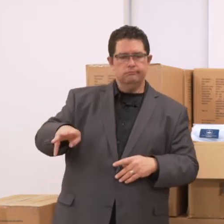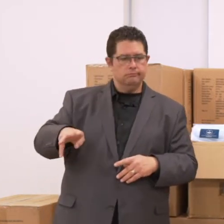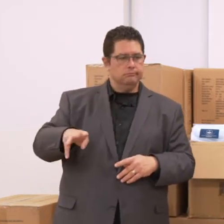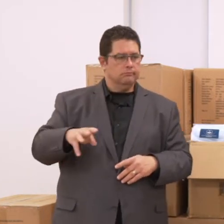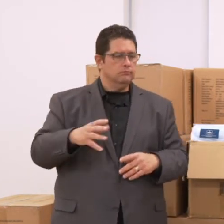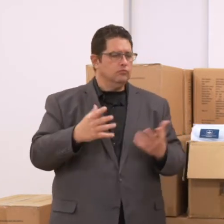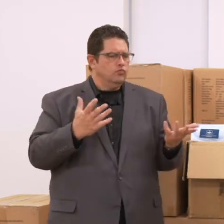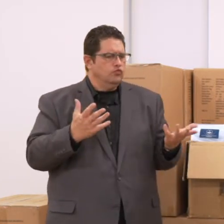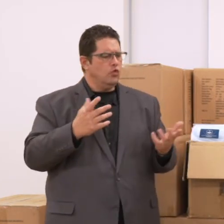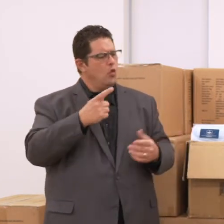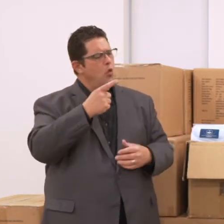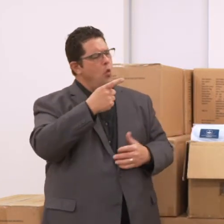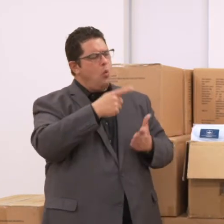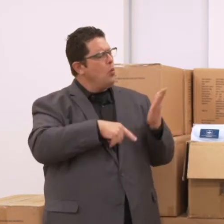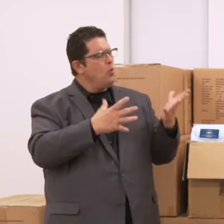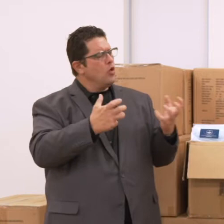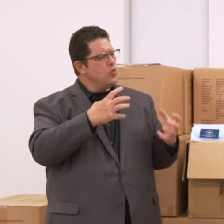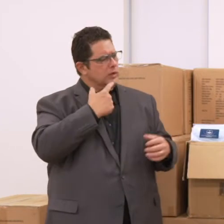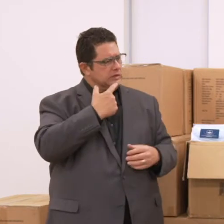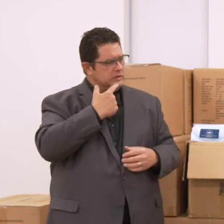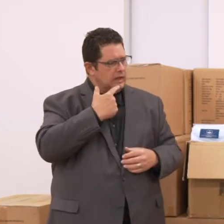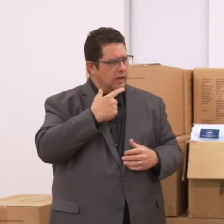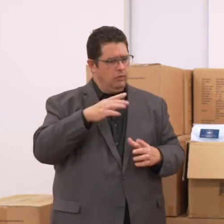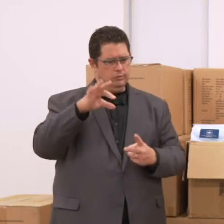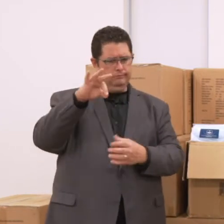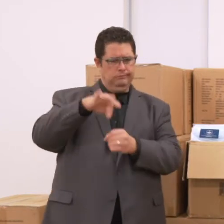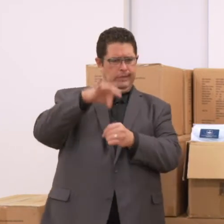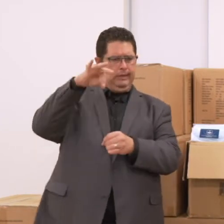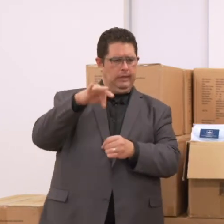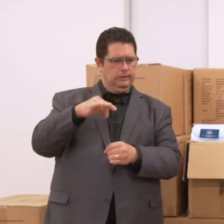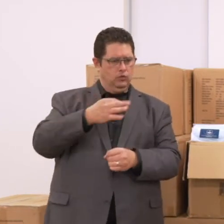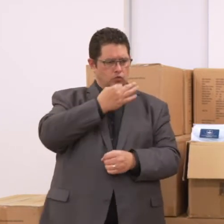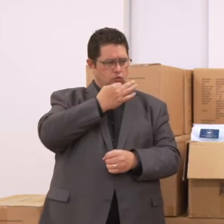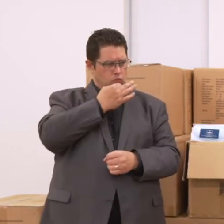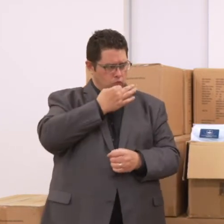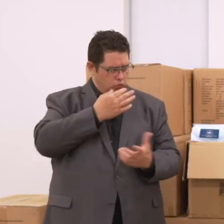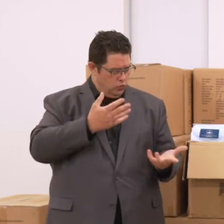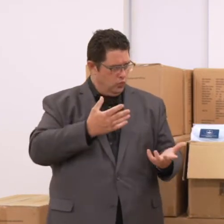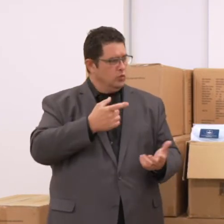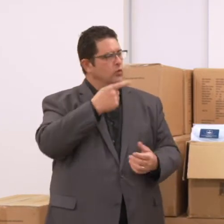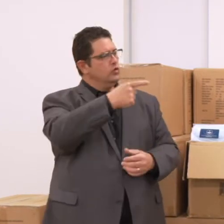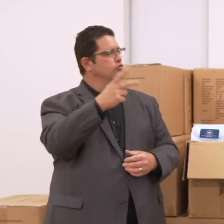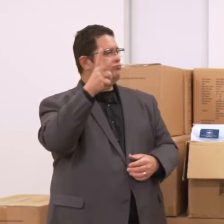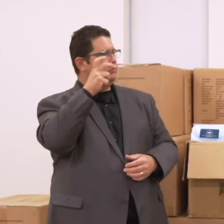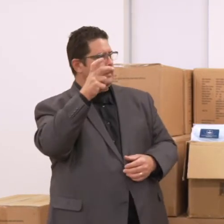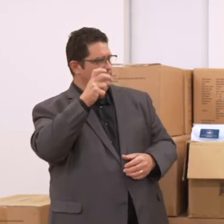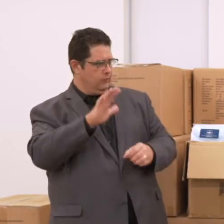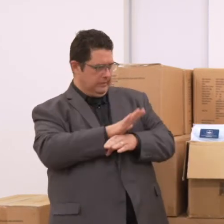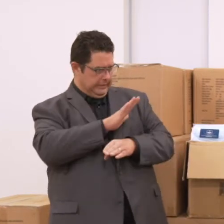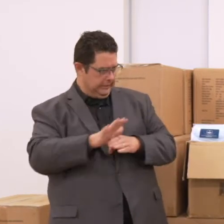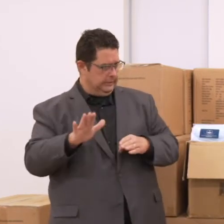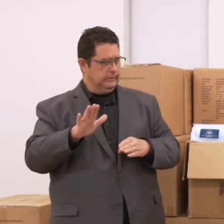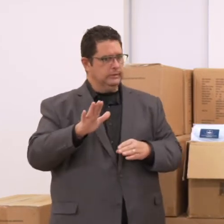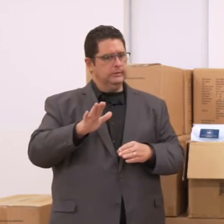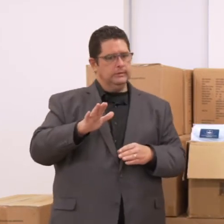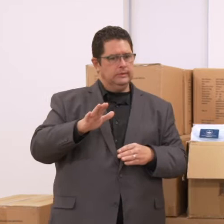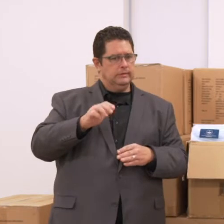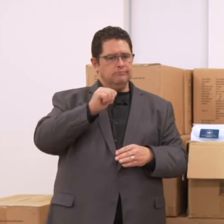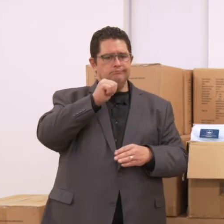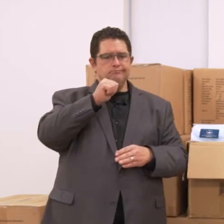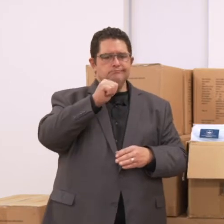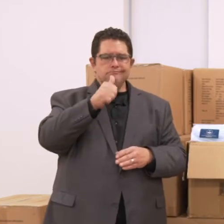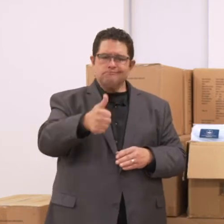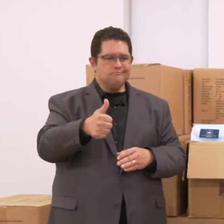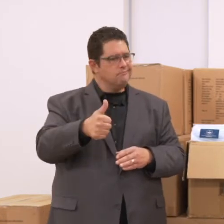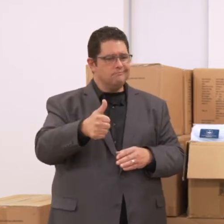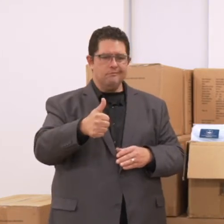Right. So what do you want to say? I mean, there's an election season coming up. You're hearing from businesses that are not a fan of